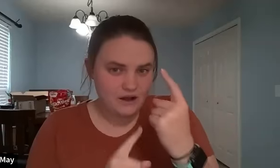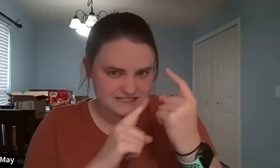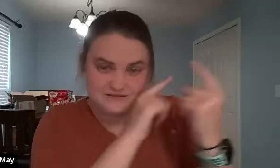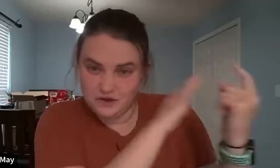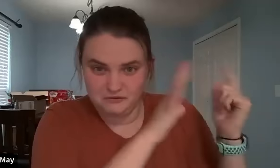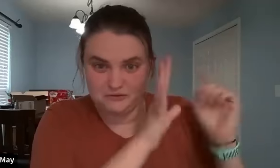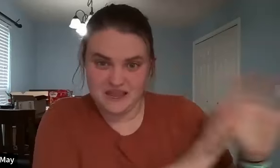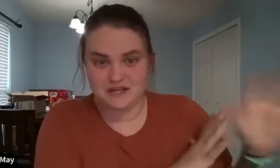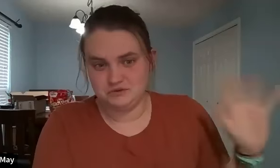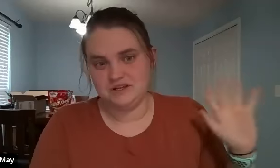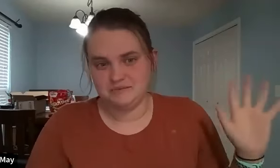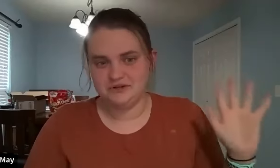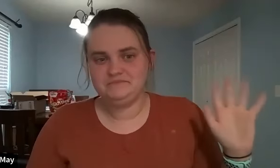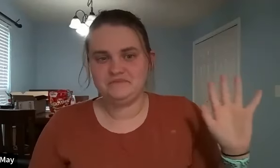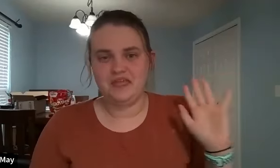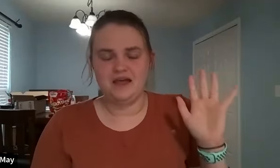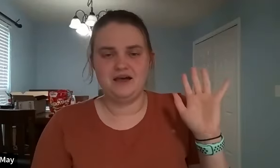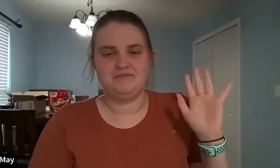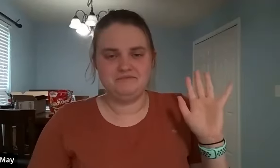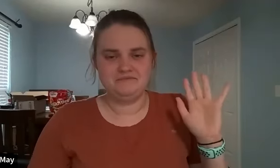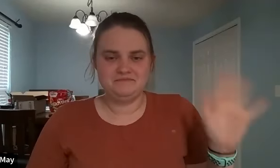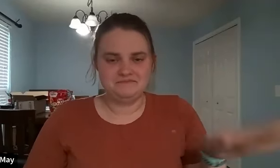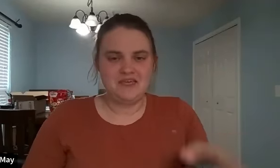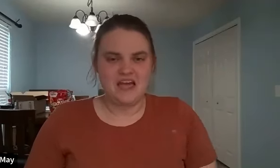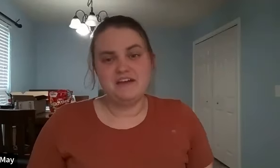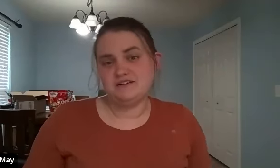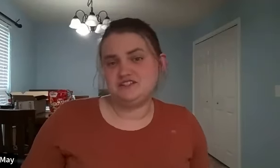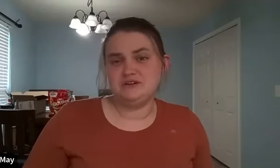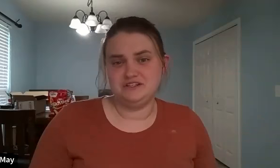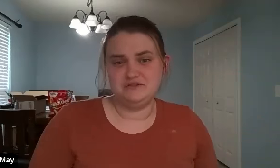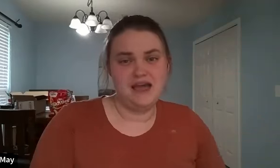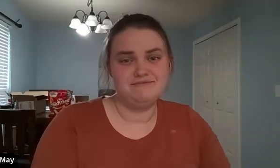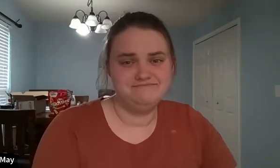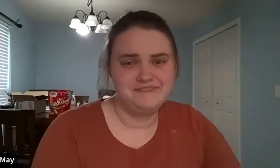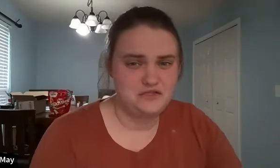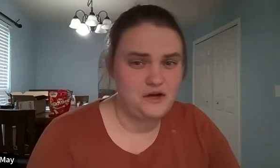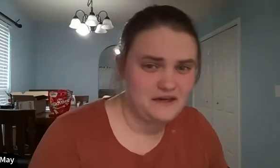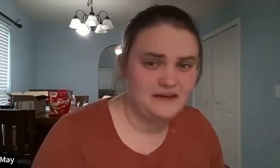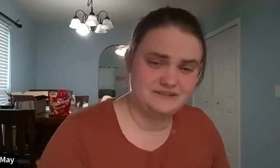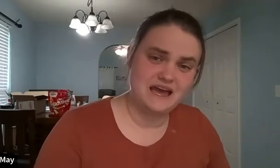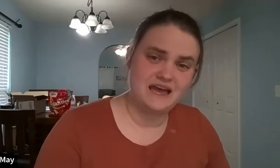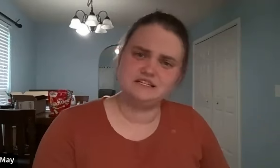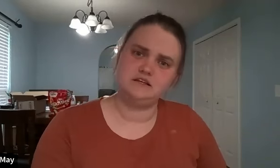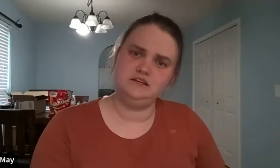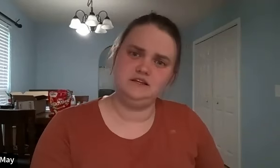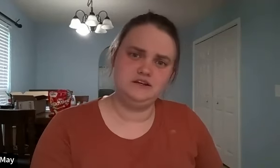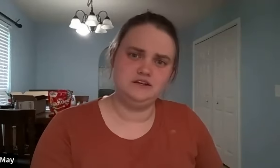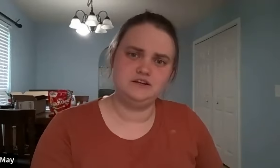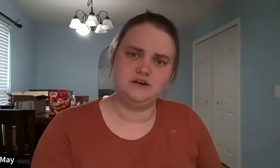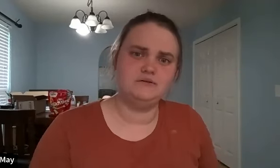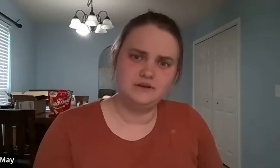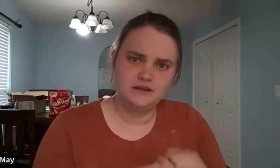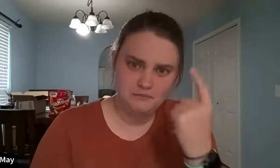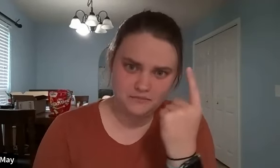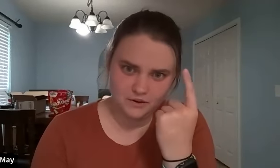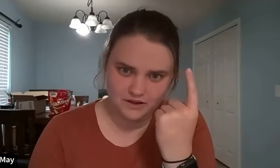1's involved with the actual number. I had a student do that. They thought that I was that. And I was like, no. Number